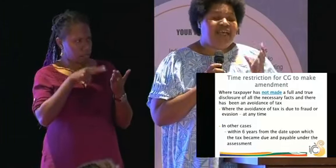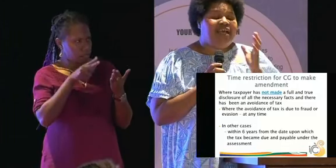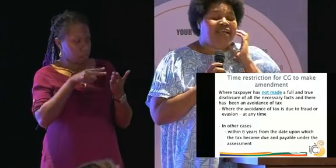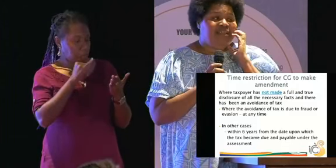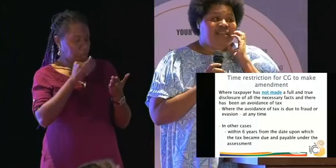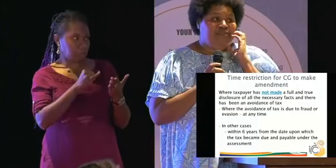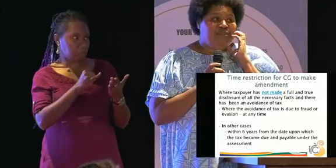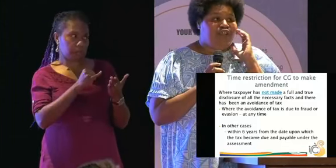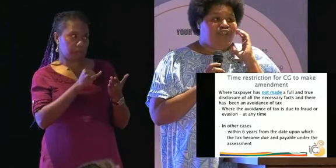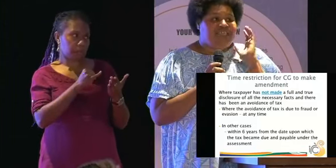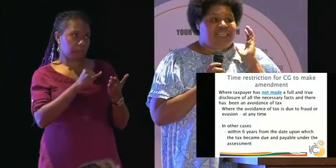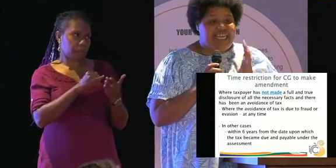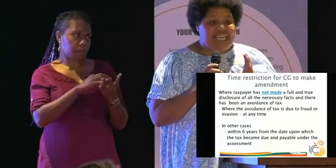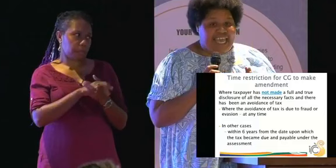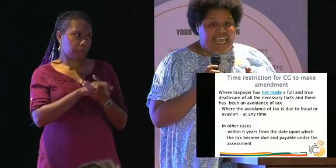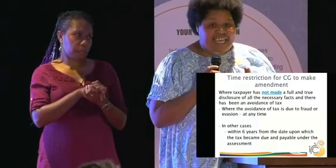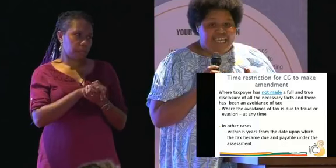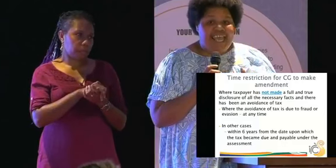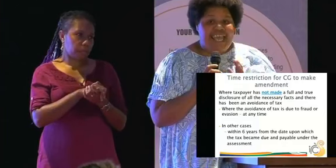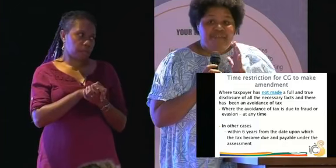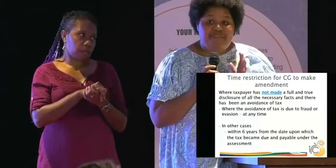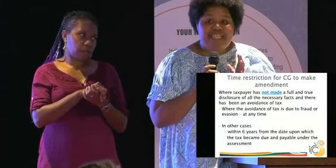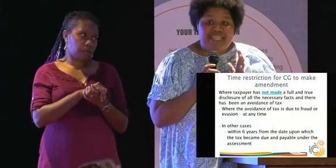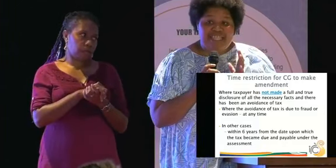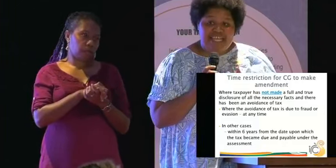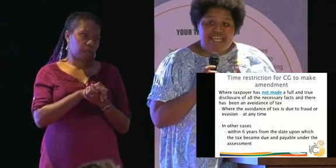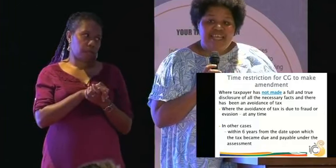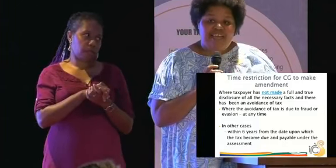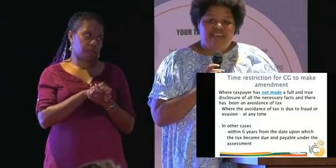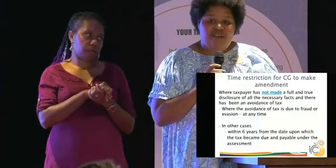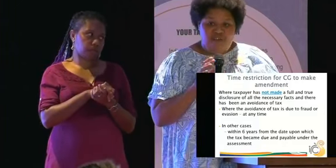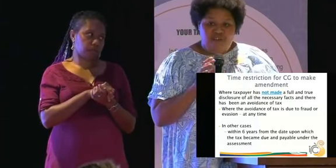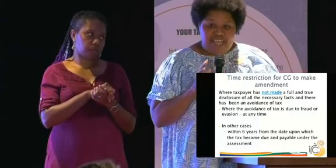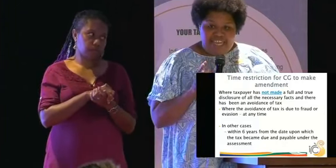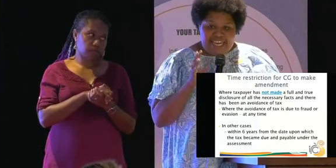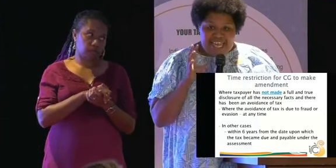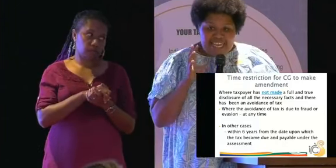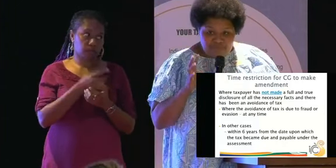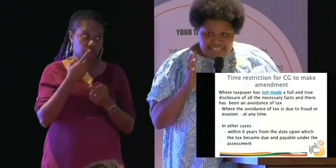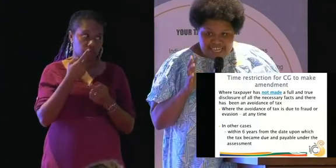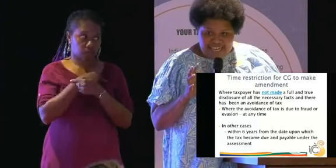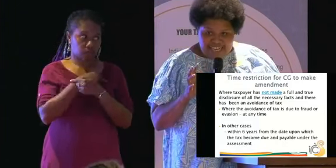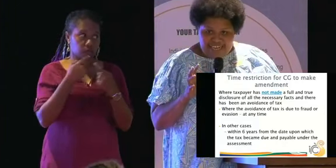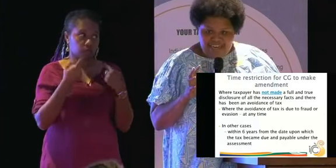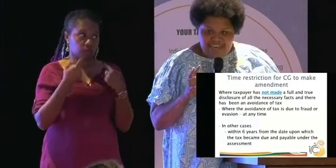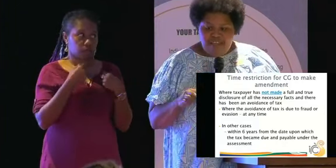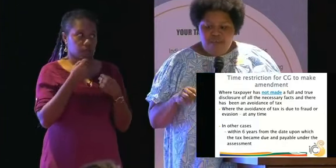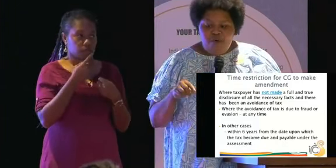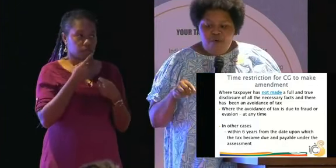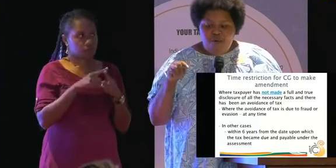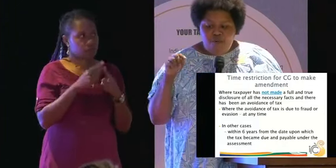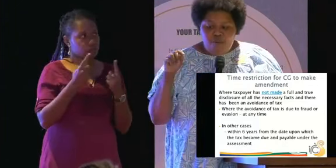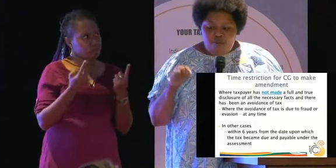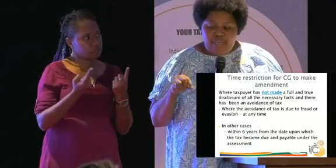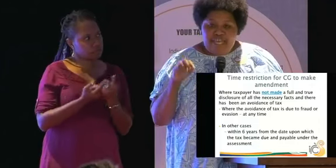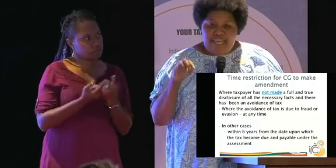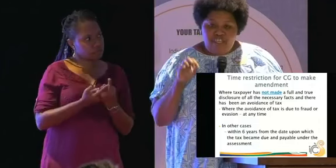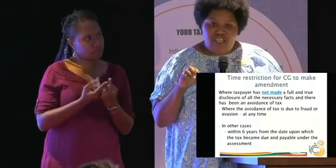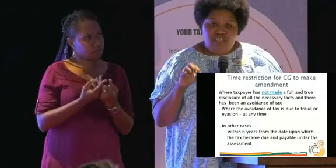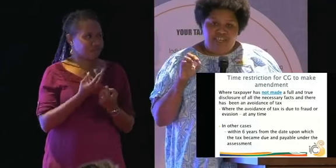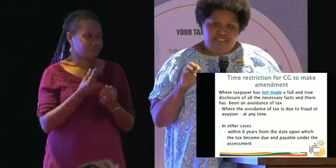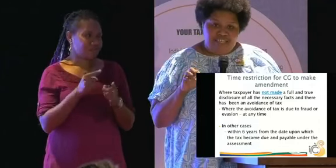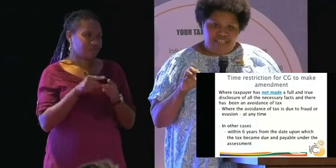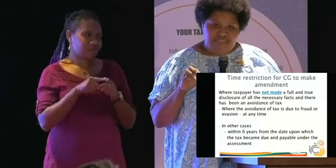have not declared everything correctly in that return, we